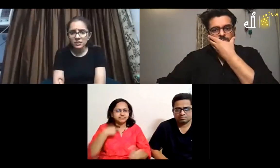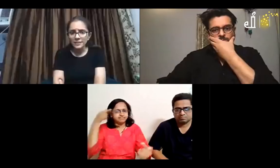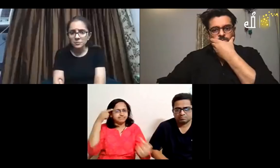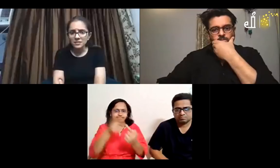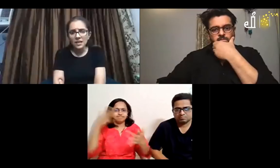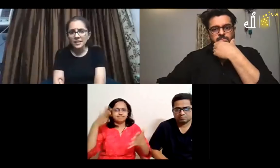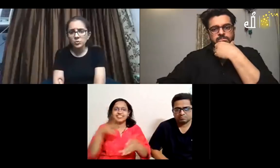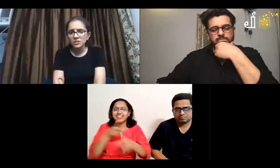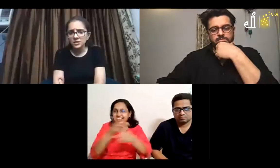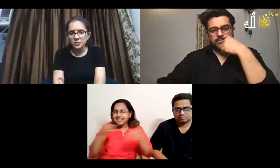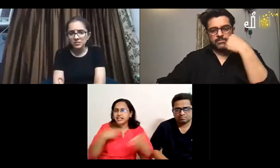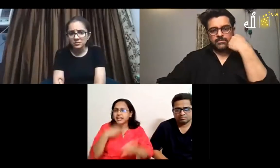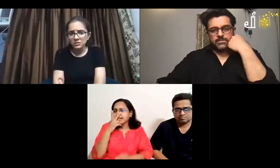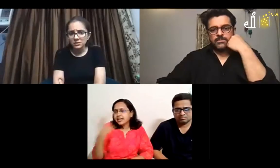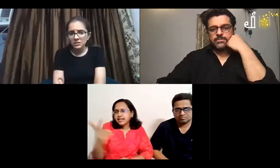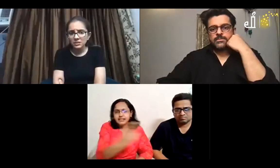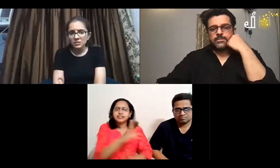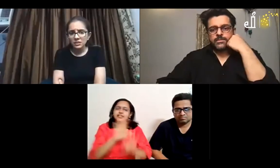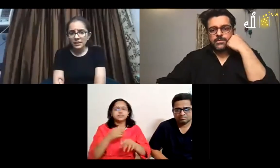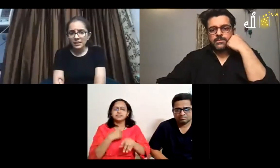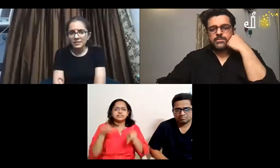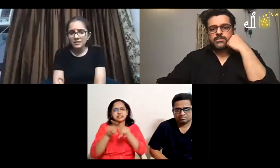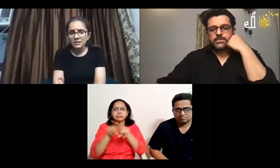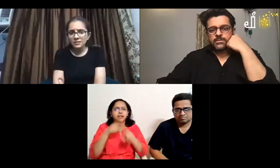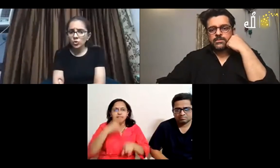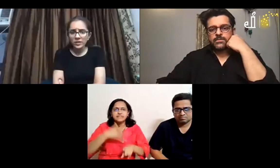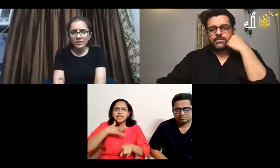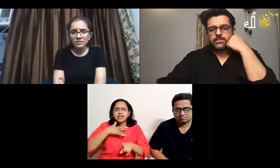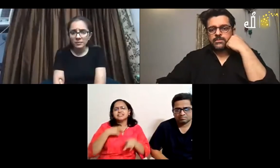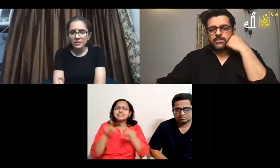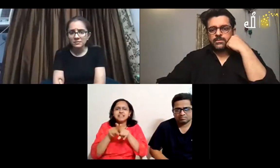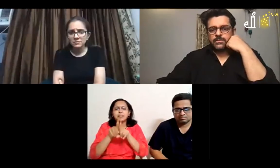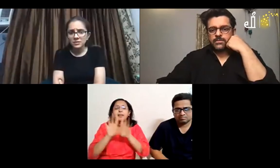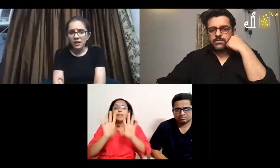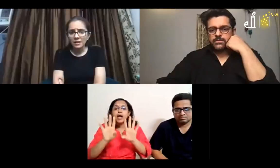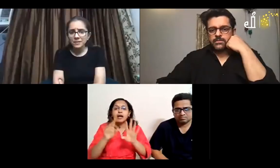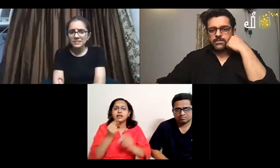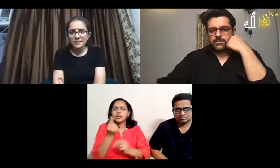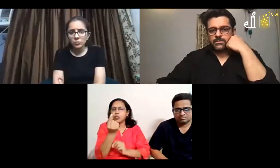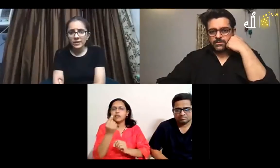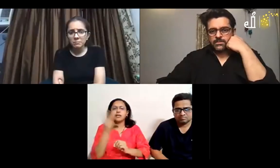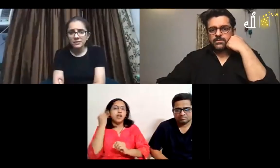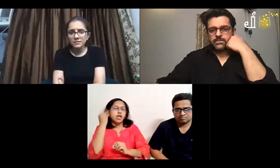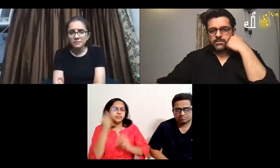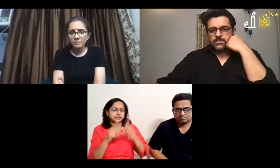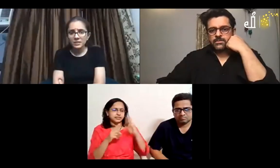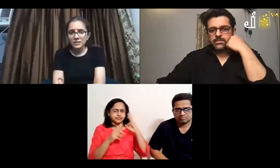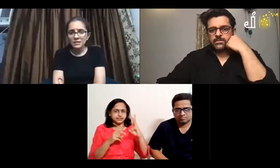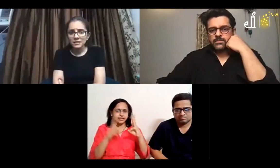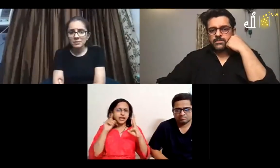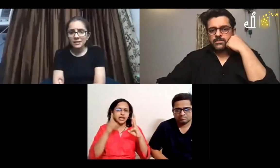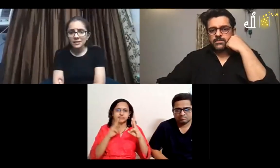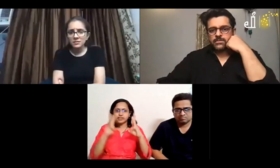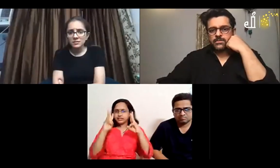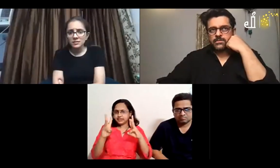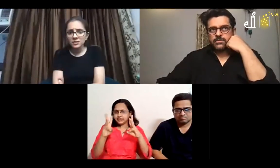person expressed, I don't agree to it, and it's okay. I mean, I felt the same way, but little